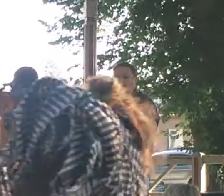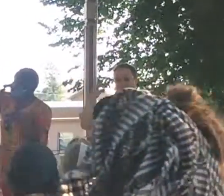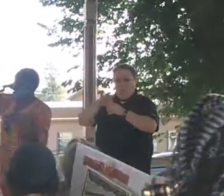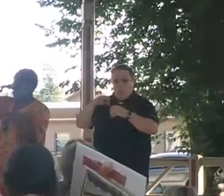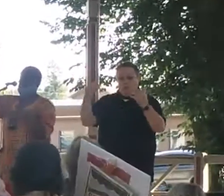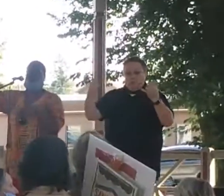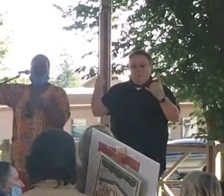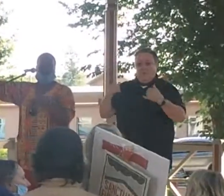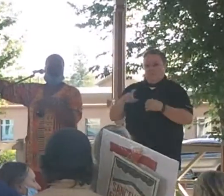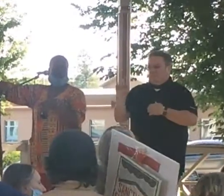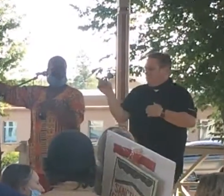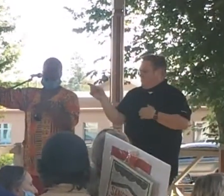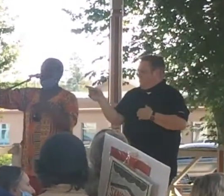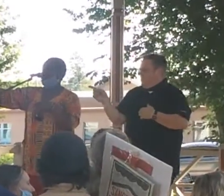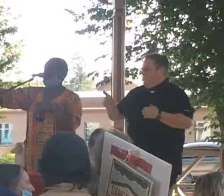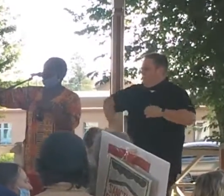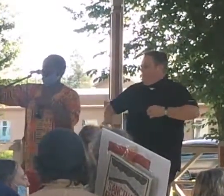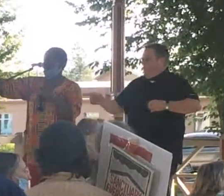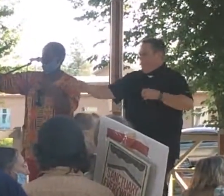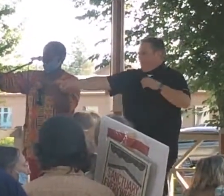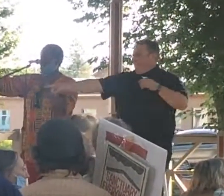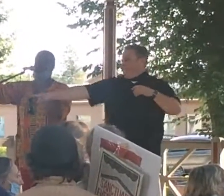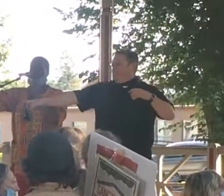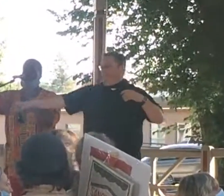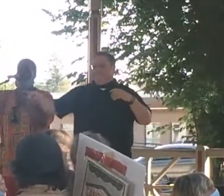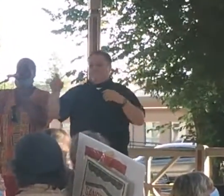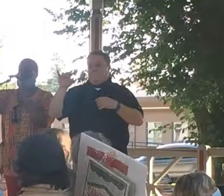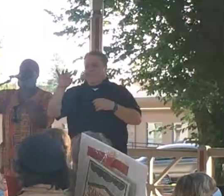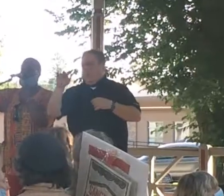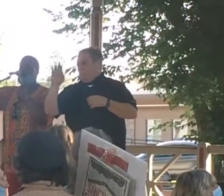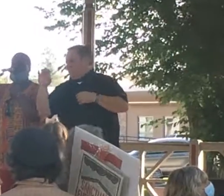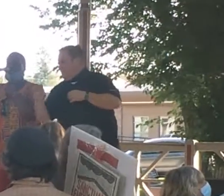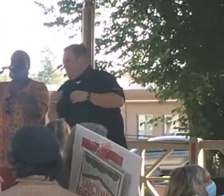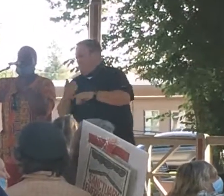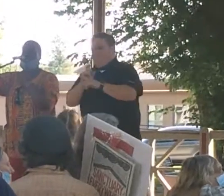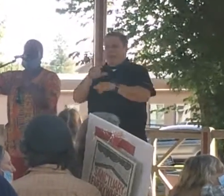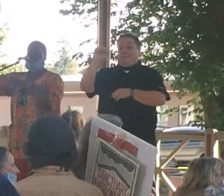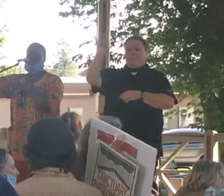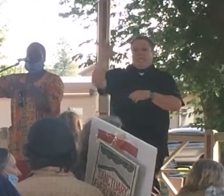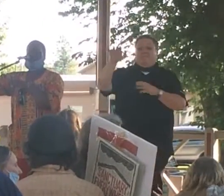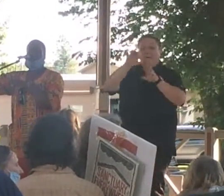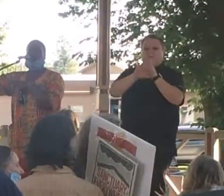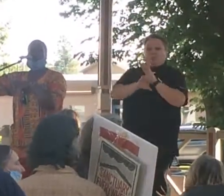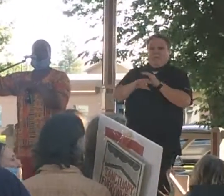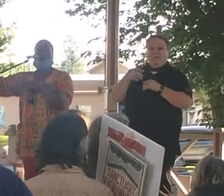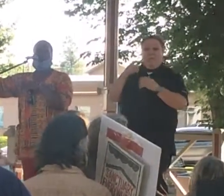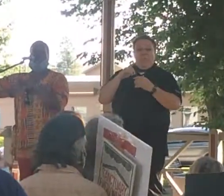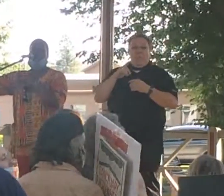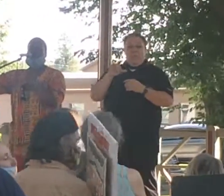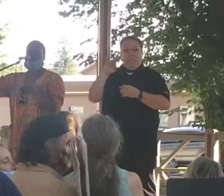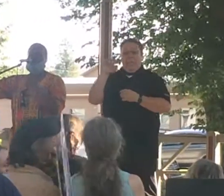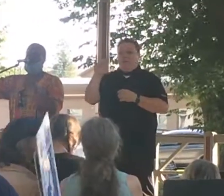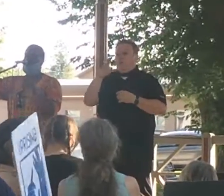today. Right here, Irene and Dr. Irene Epps is from the Santa Fe chapter of the League of Women